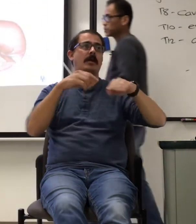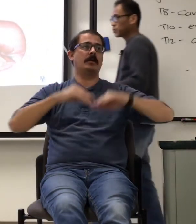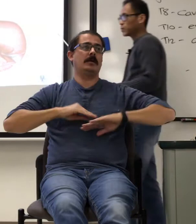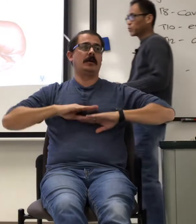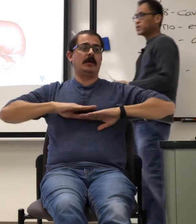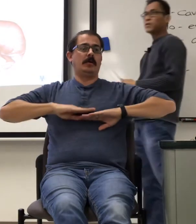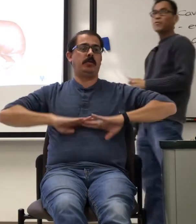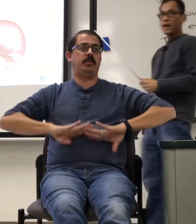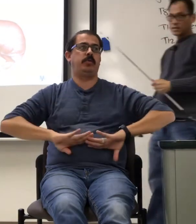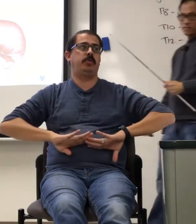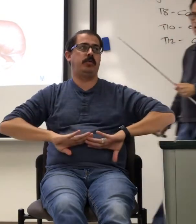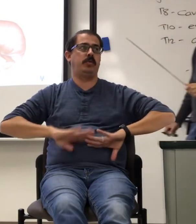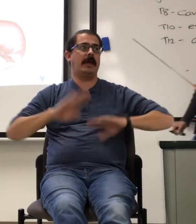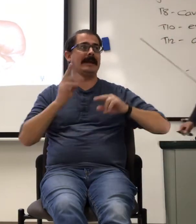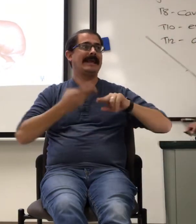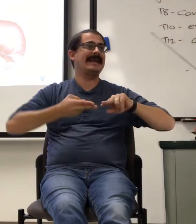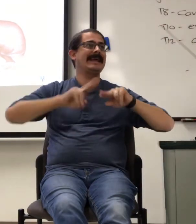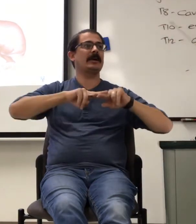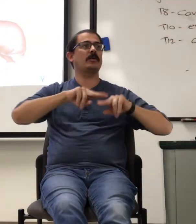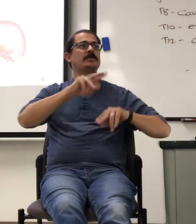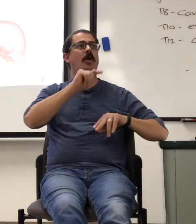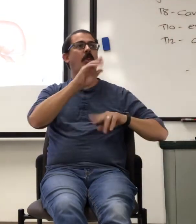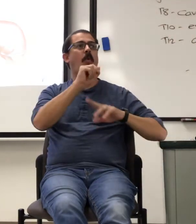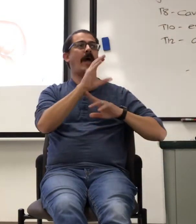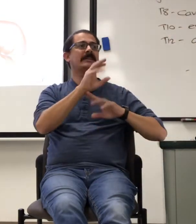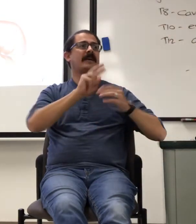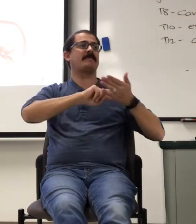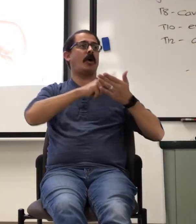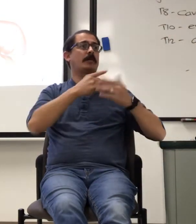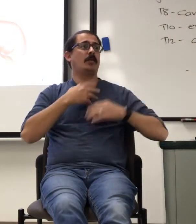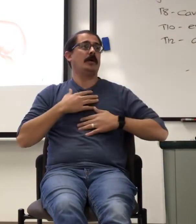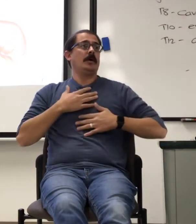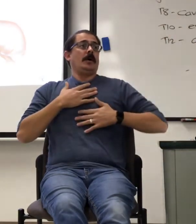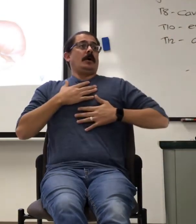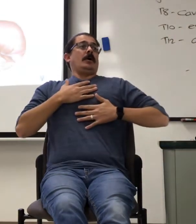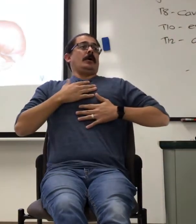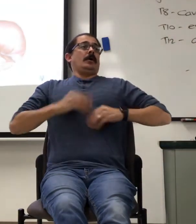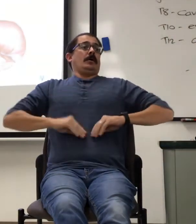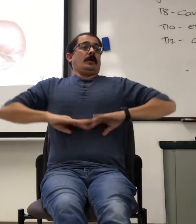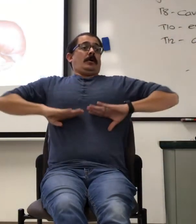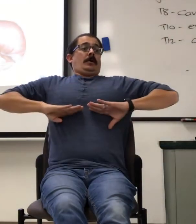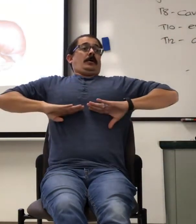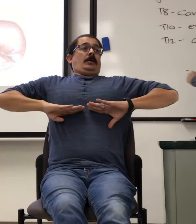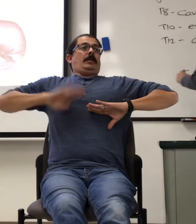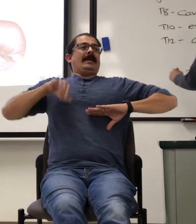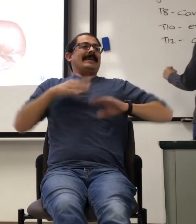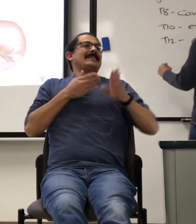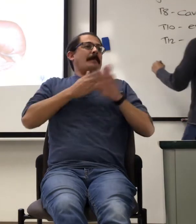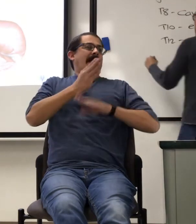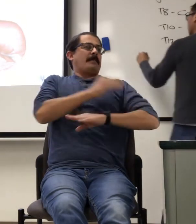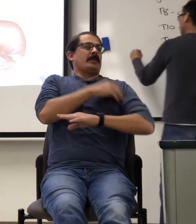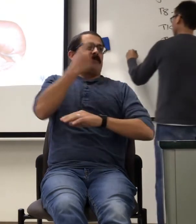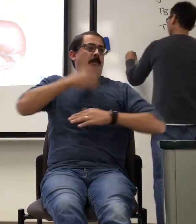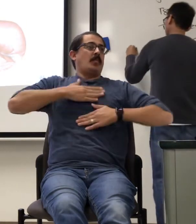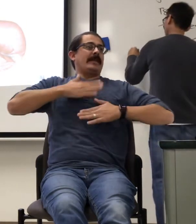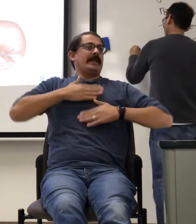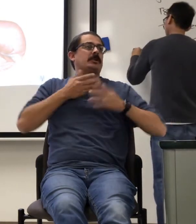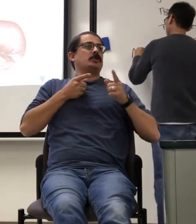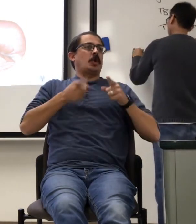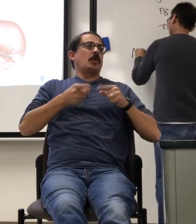That helps to increase the thoracic volume during inspiration. This is the main muscle of breathing during inspiration.